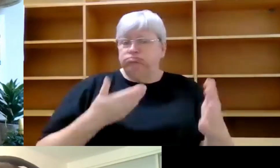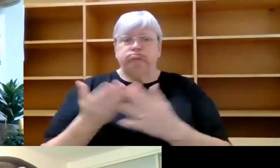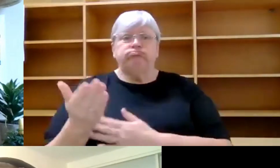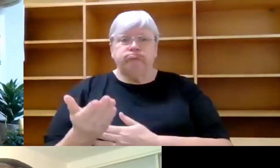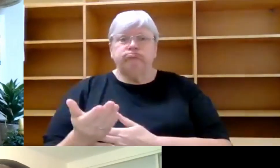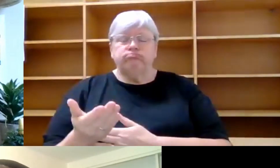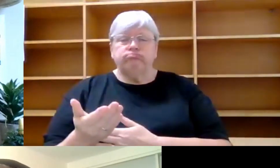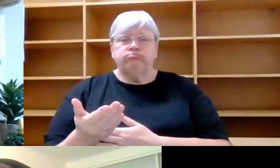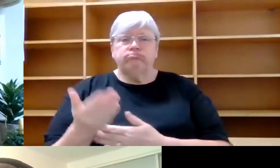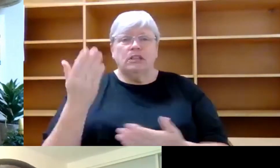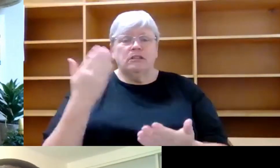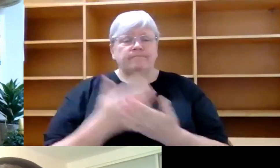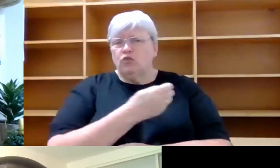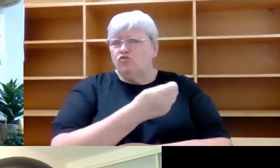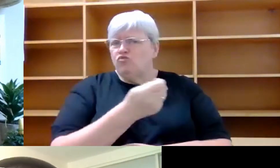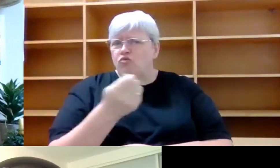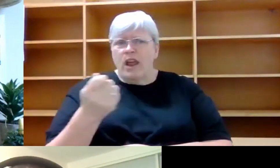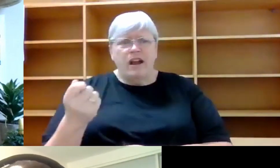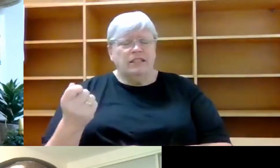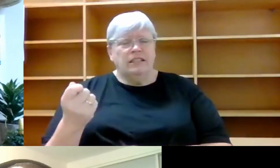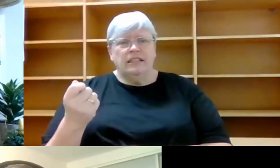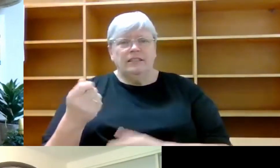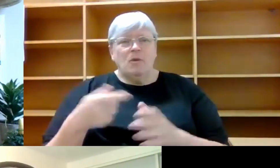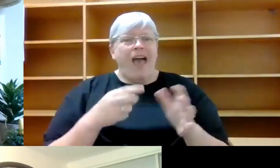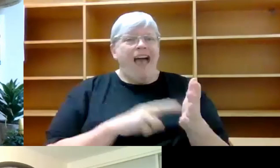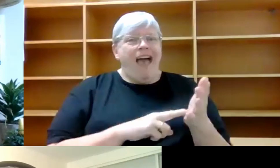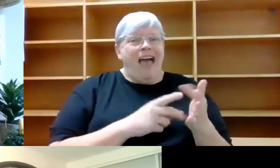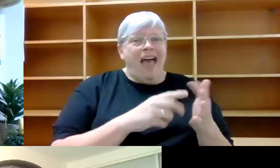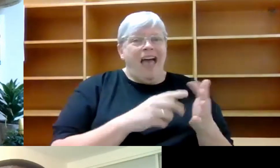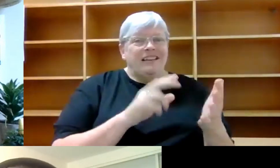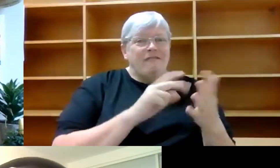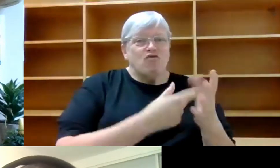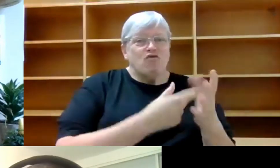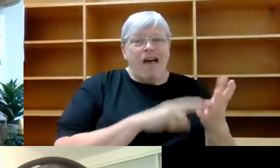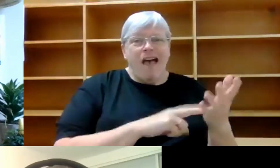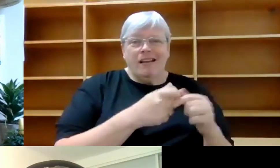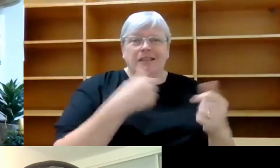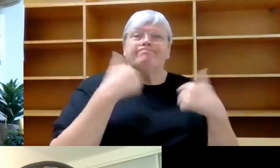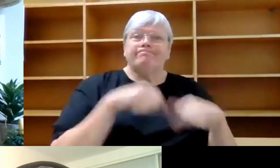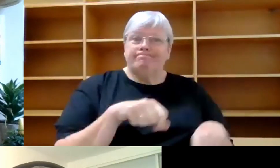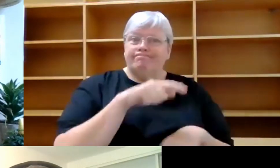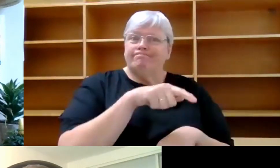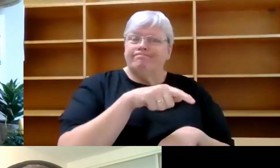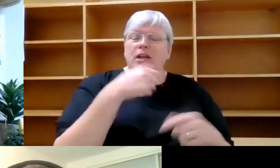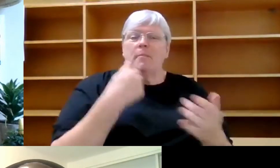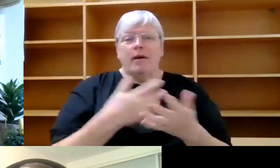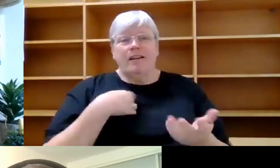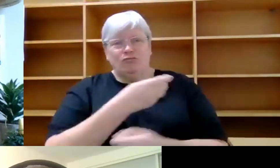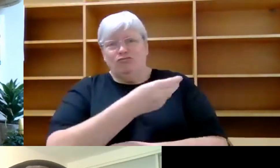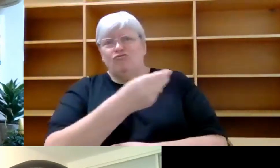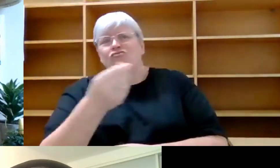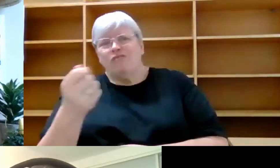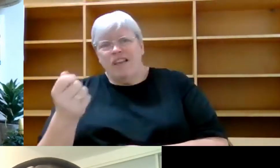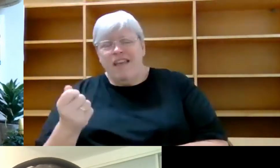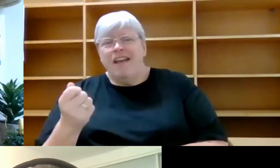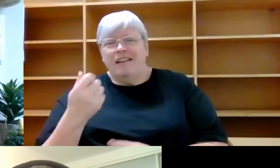very rarely hear. I mean, Anne Frank did it so well, but it's a rare piece, isn't it, when you could really delve into